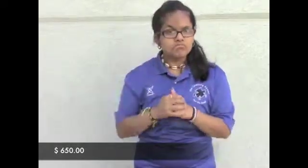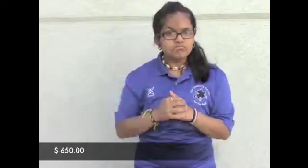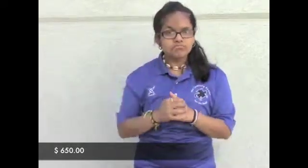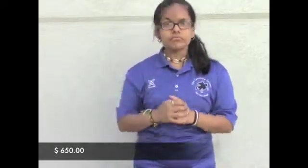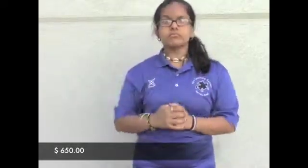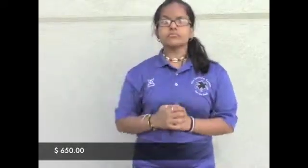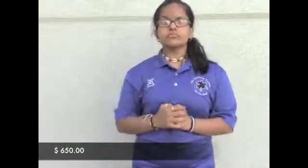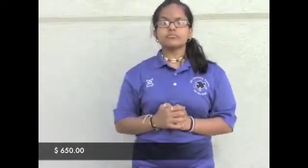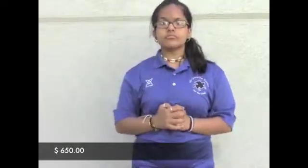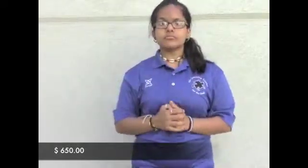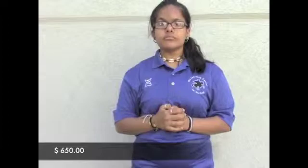$650.